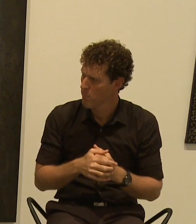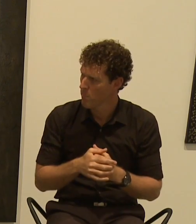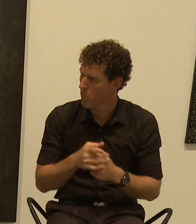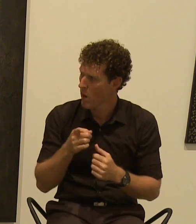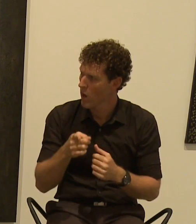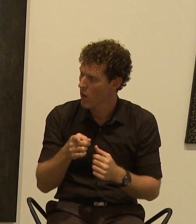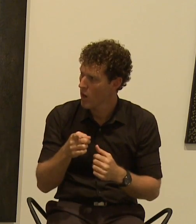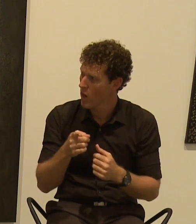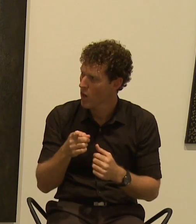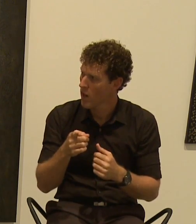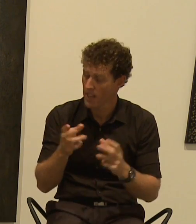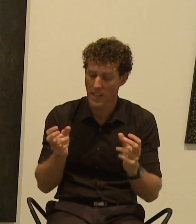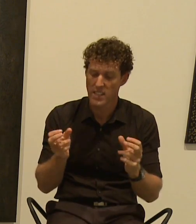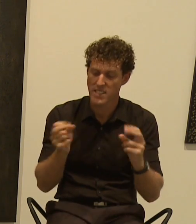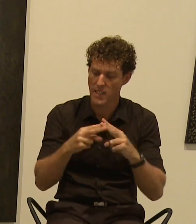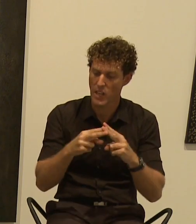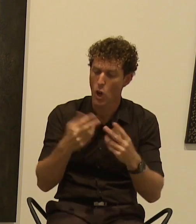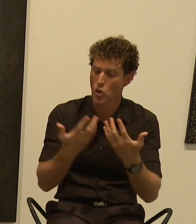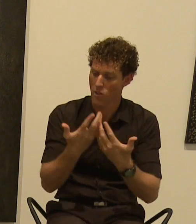the show at Sydney University was